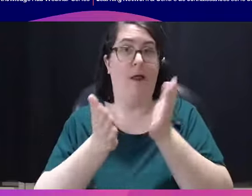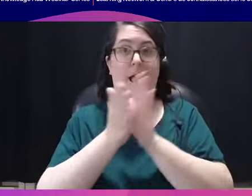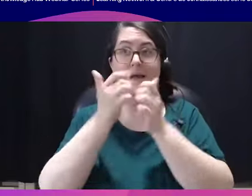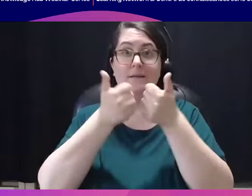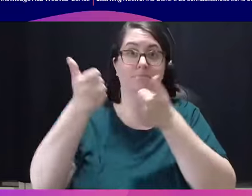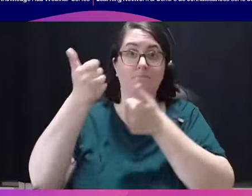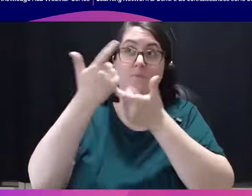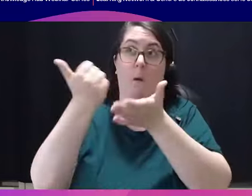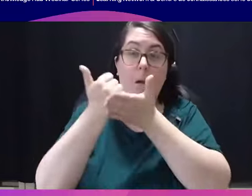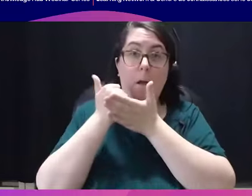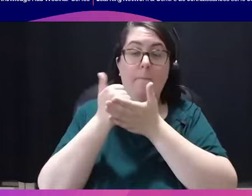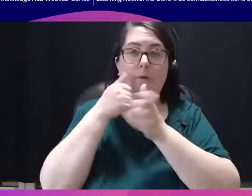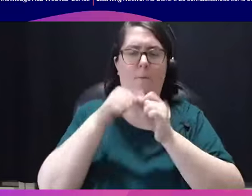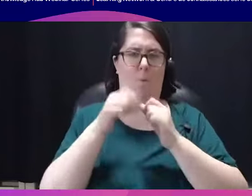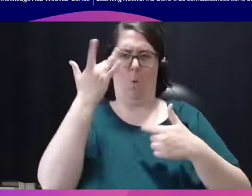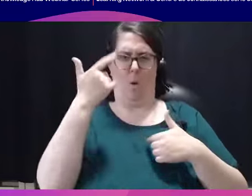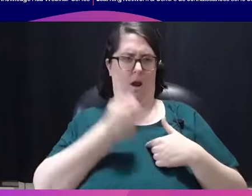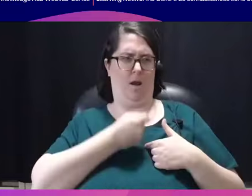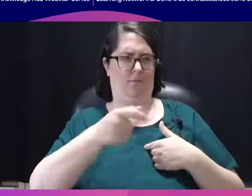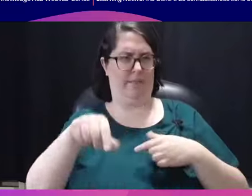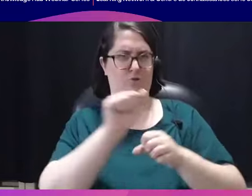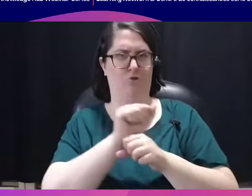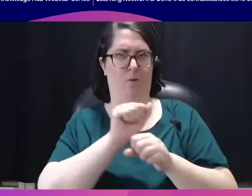you're doing this work in the first place.